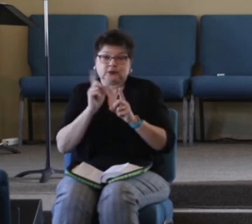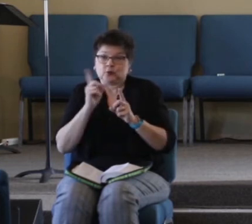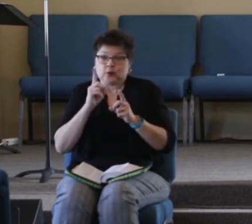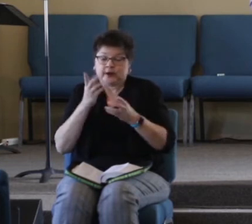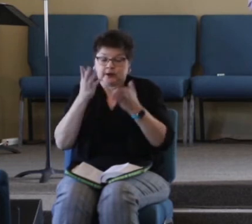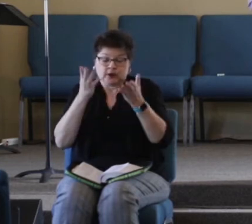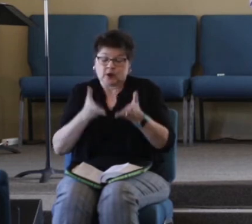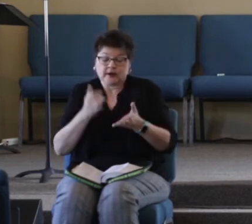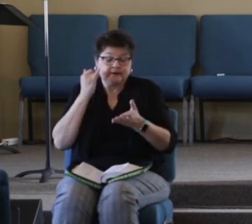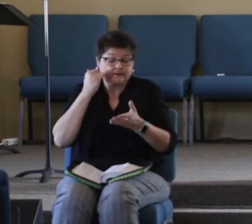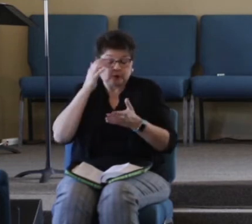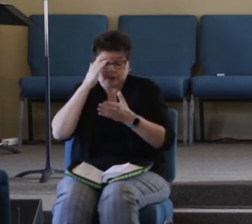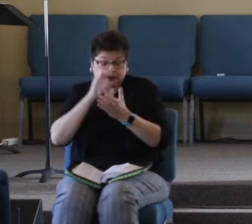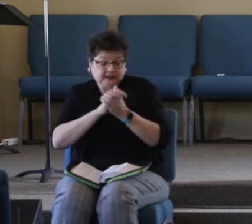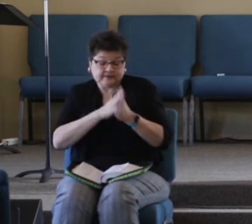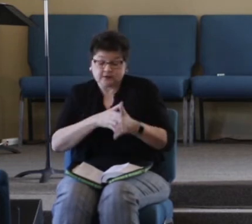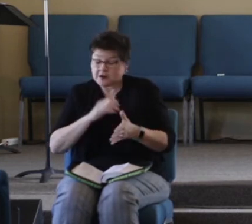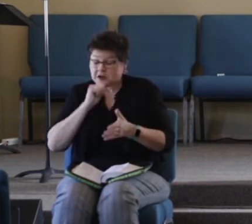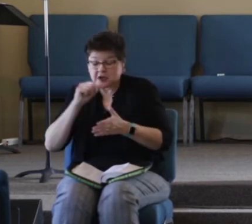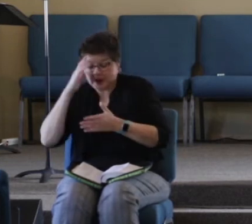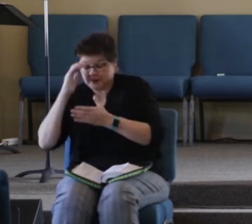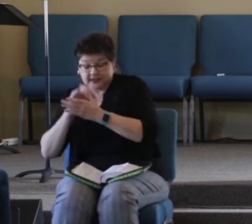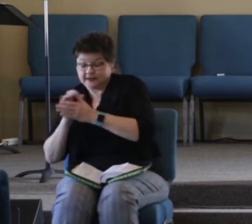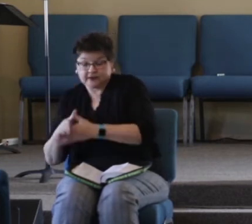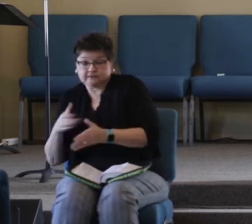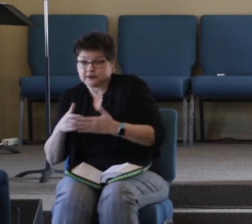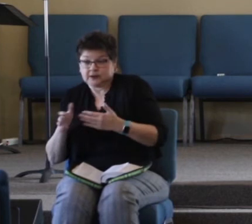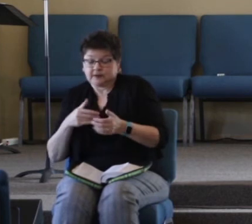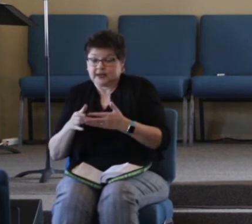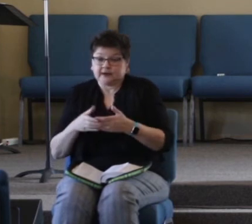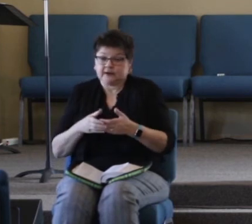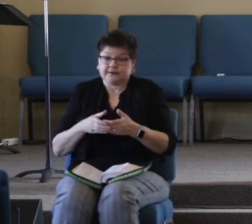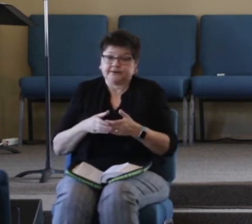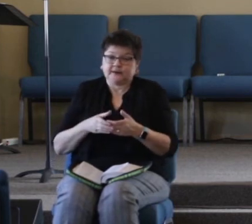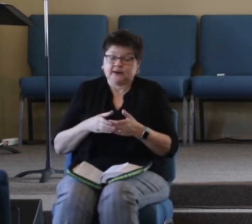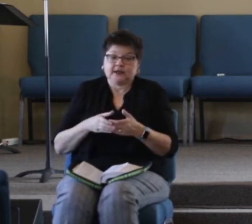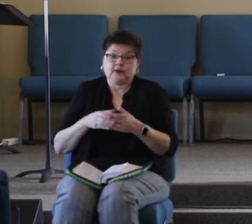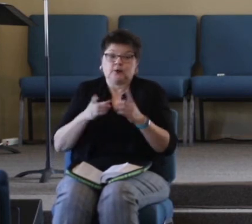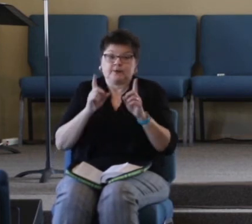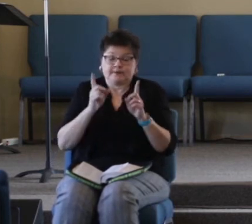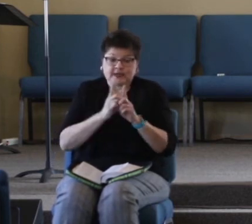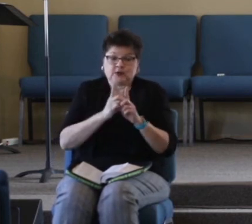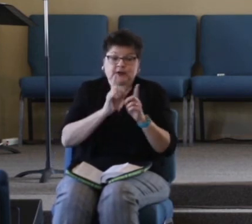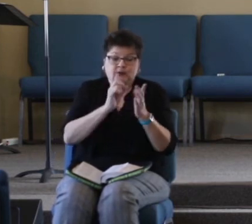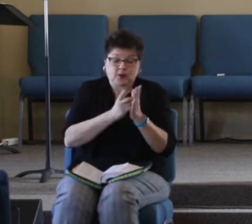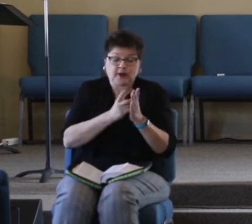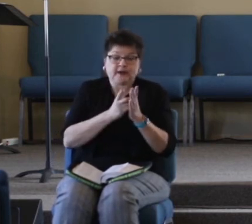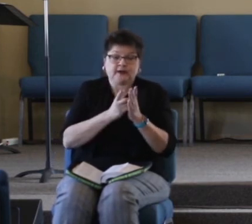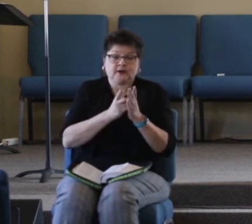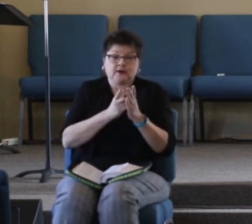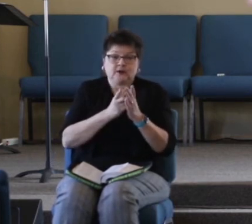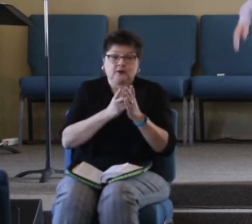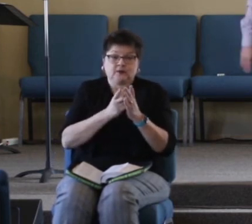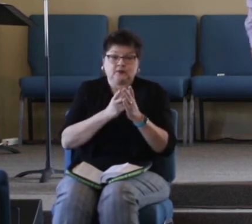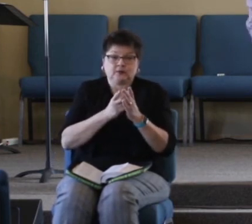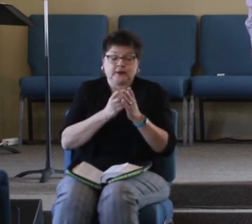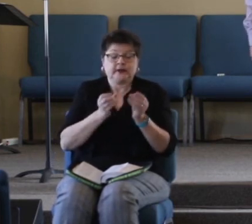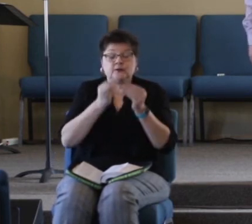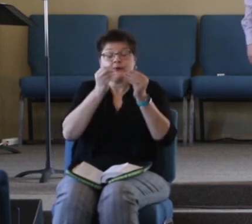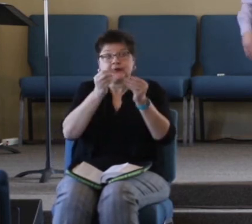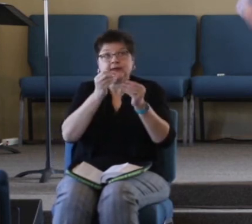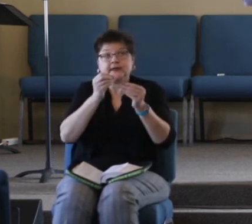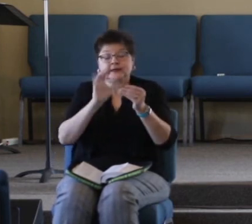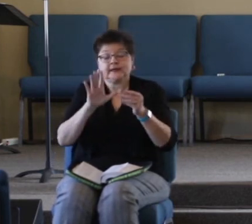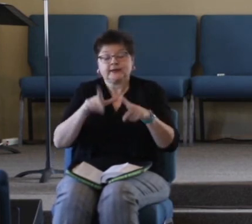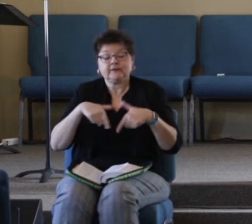you're a non-believer, he will meet you at the point where you'll give your life to him. And if you're a believer, he's already met you there.